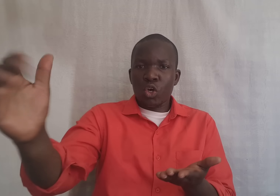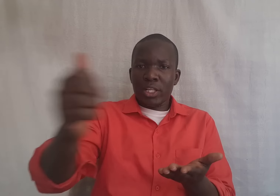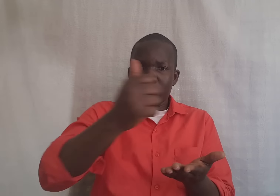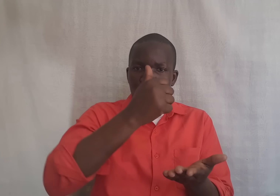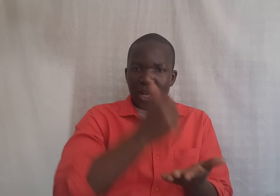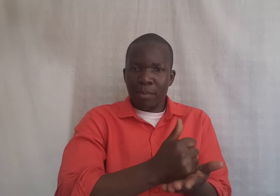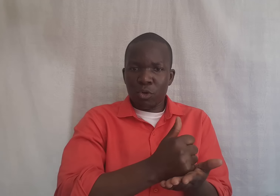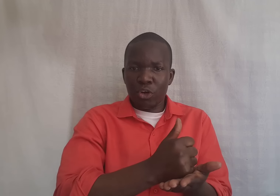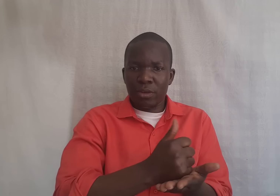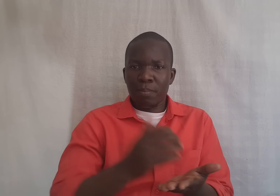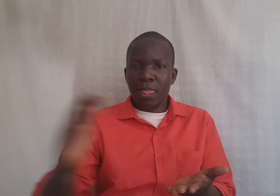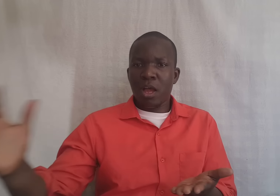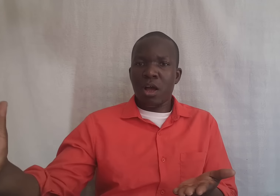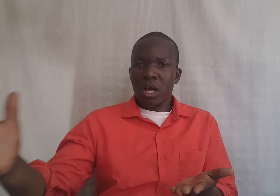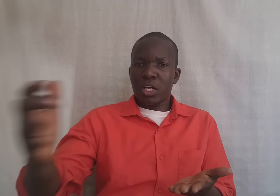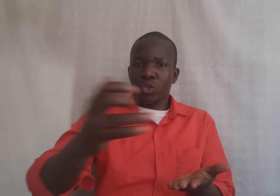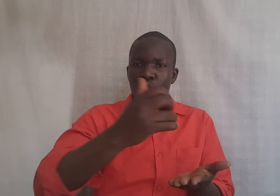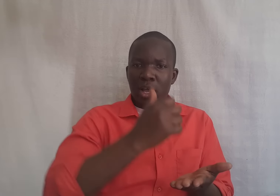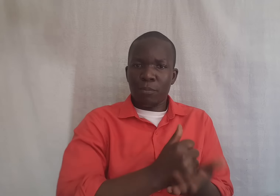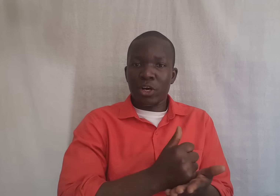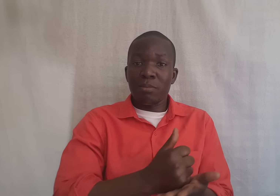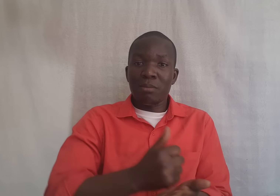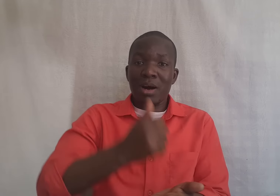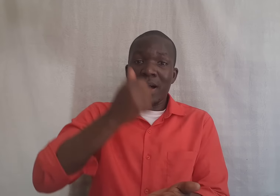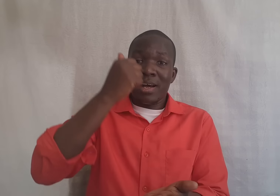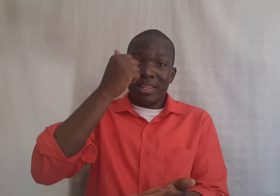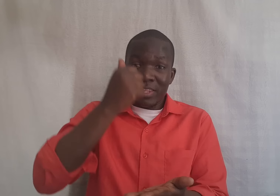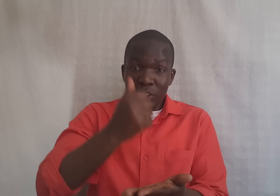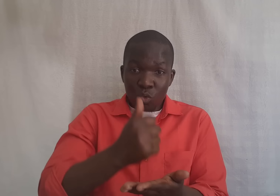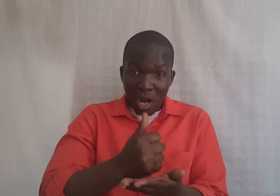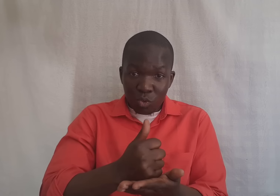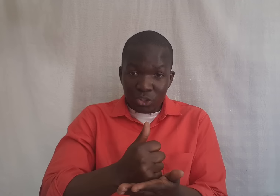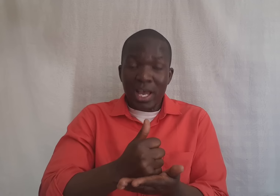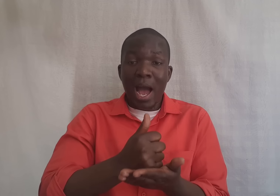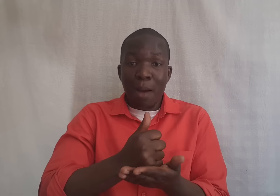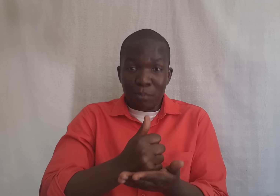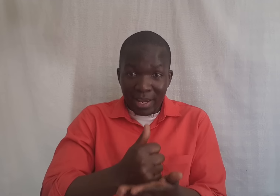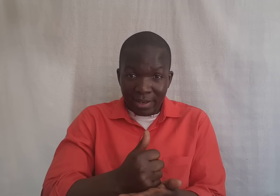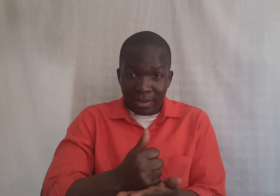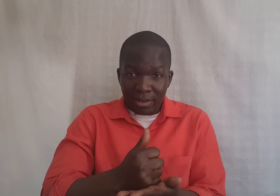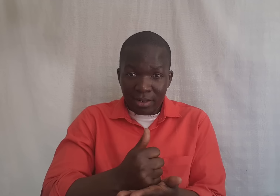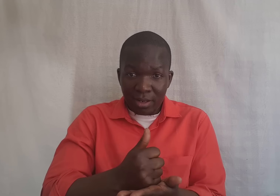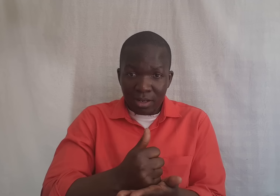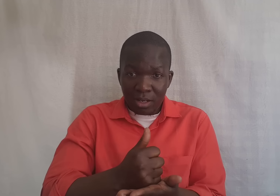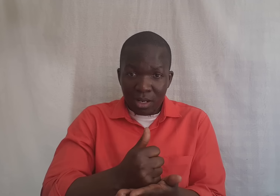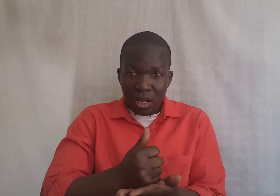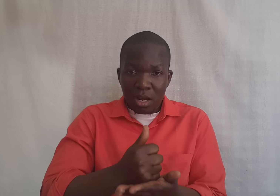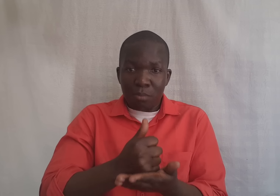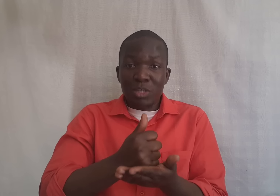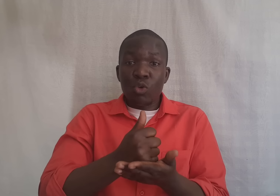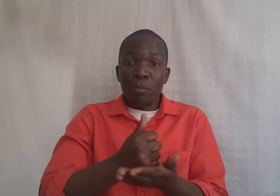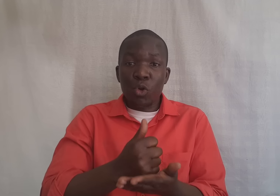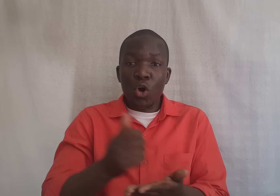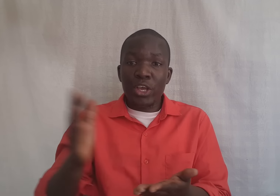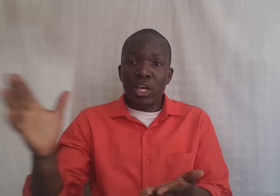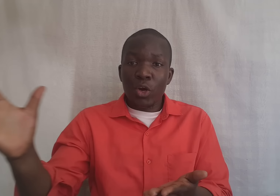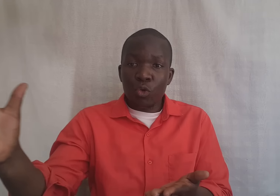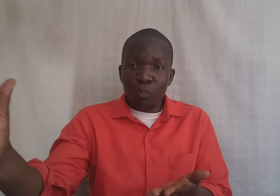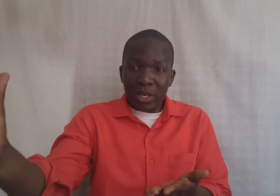this to employ. To employ. Remember, this one was a man. But to employ, you pick